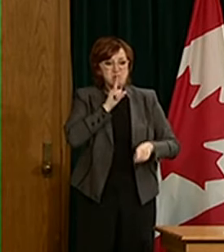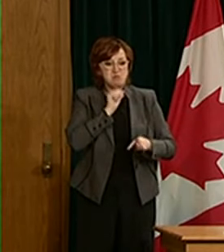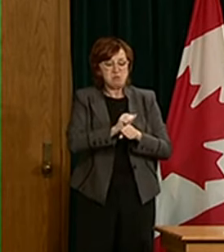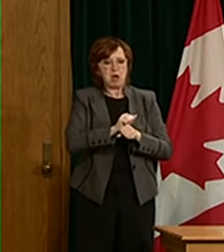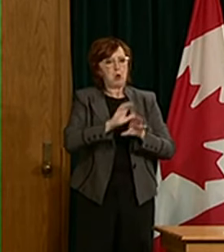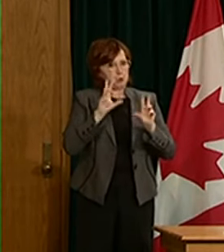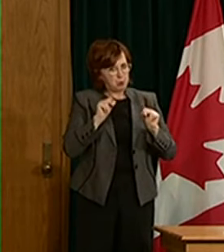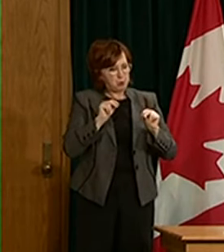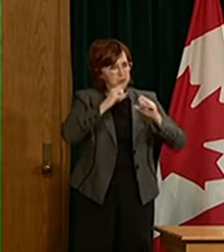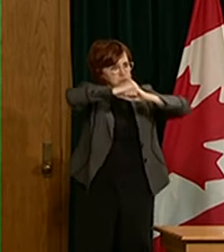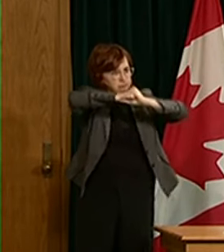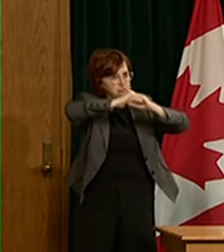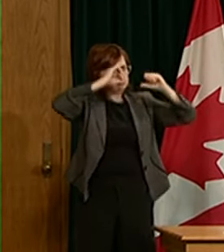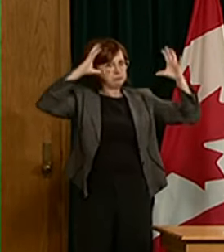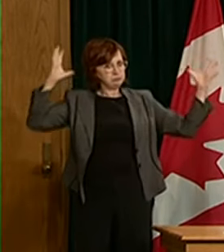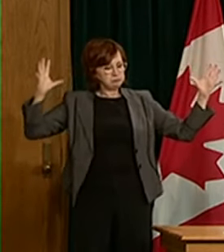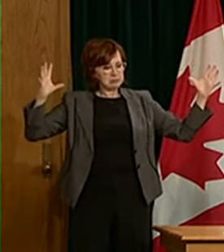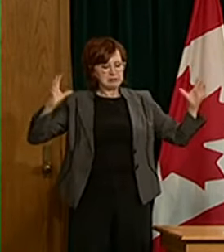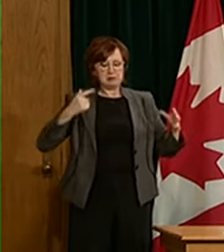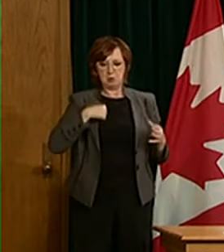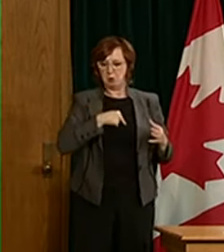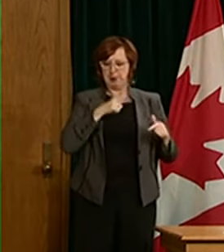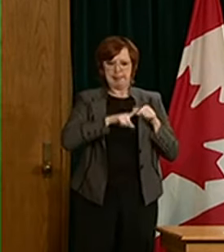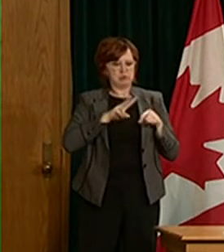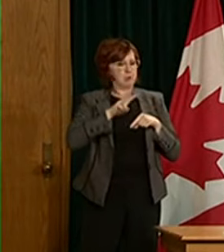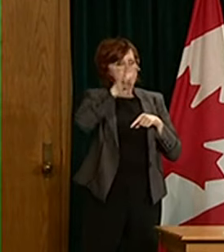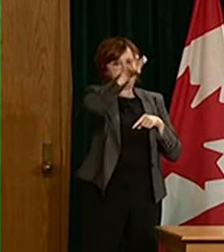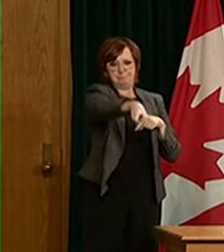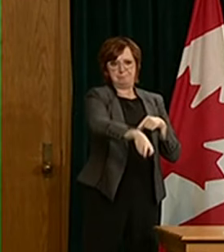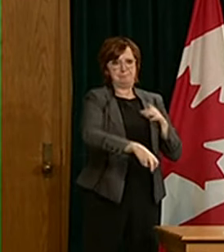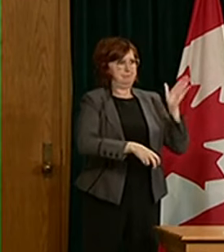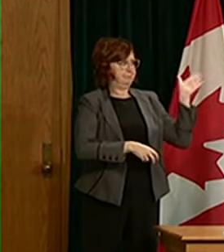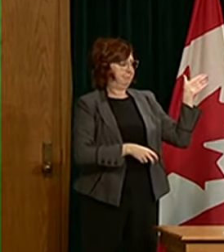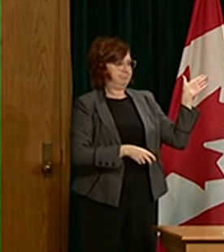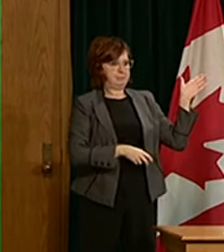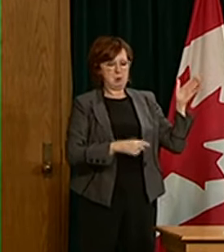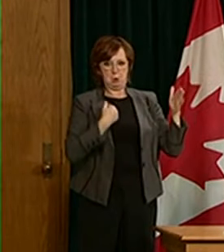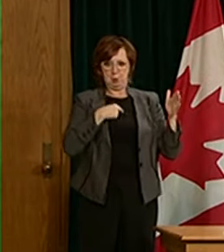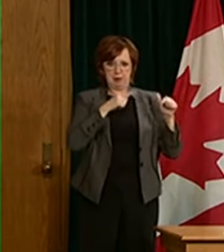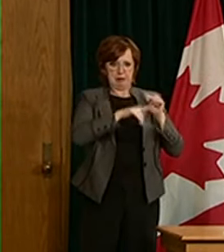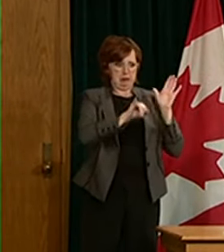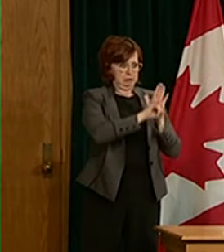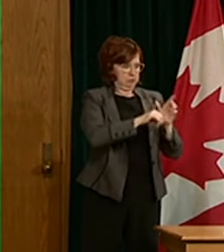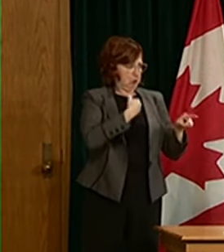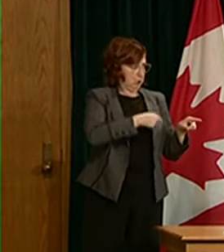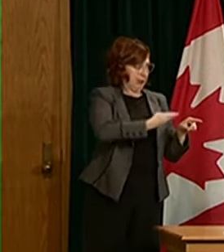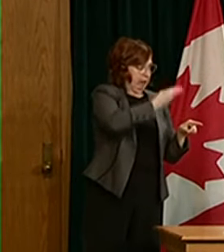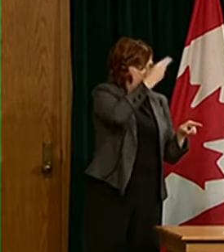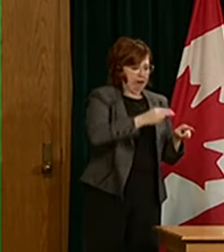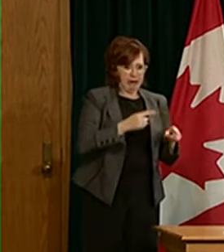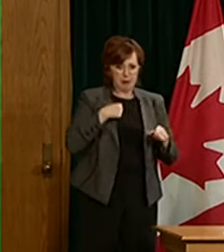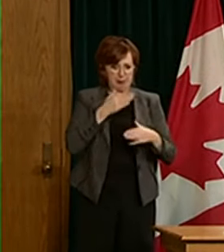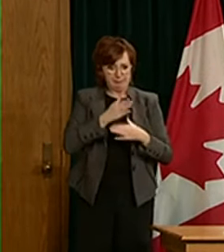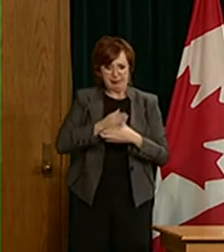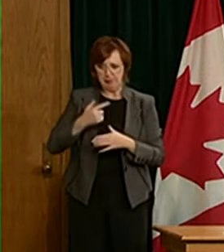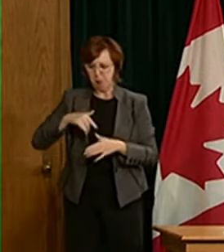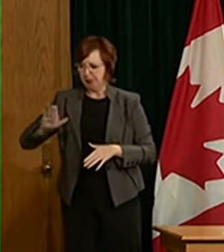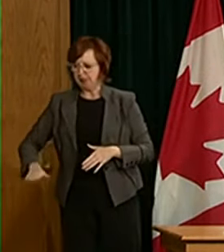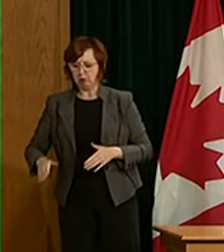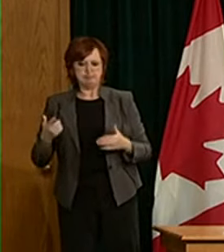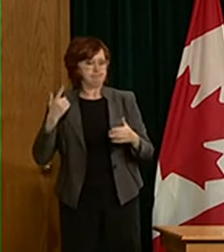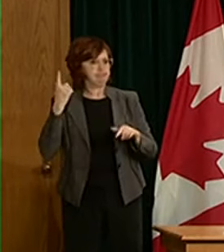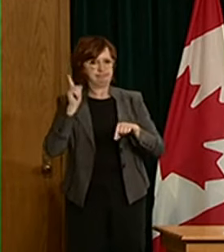to Saskatchewan. It is too early for us to know the exact scenario that we're in Saskatchewan, and will really depend on how